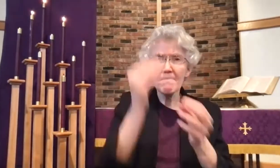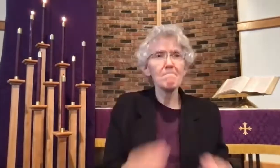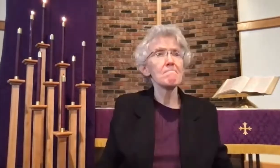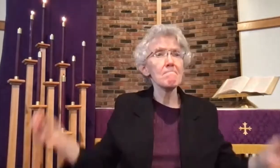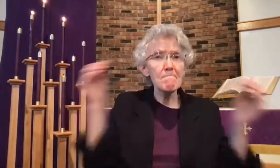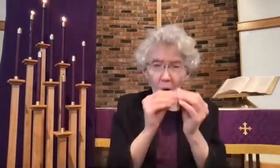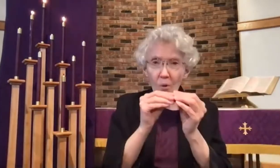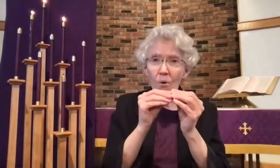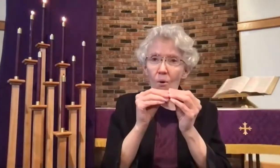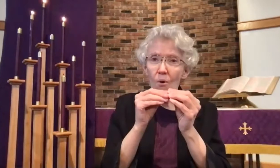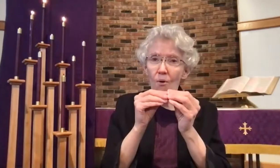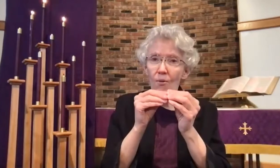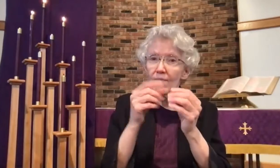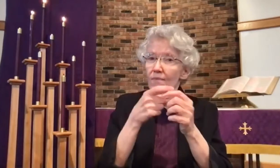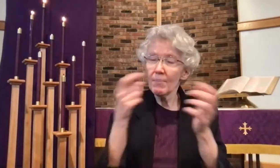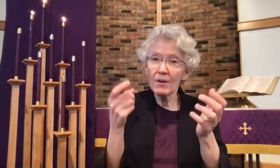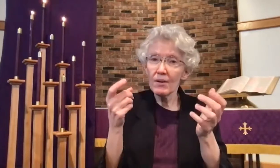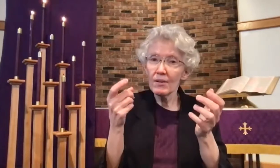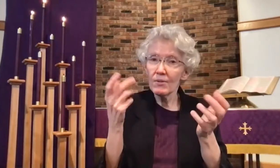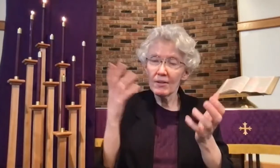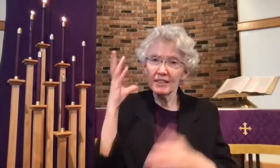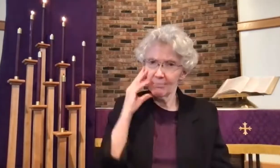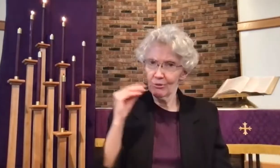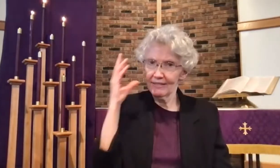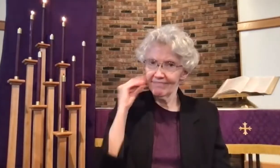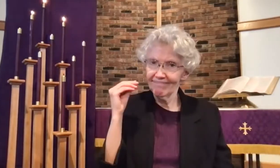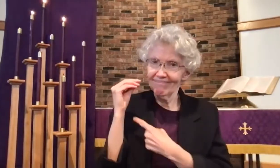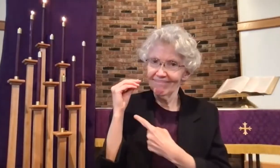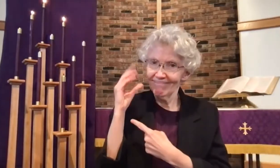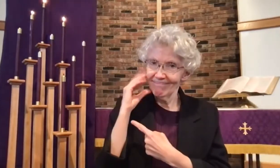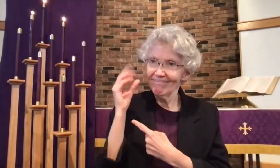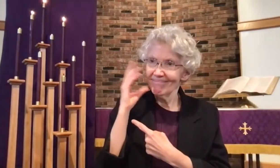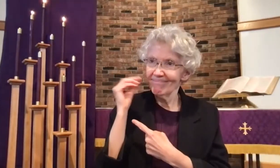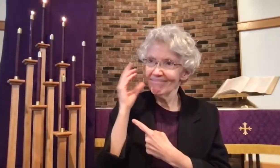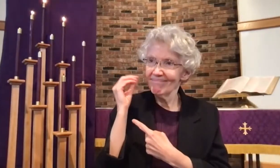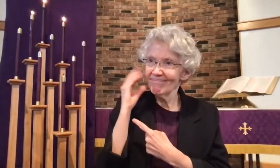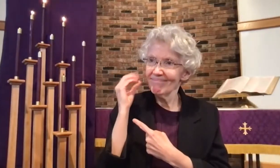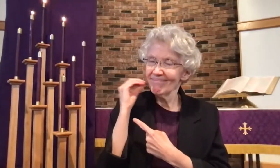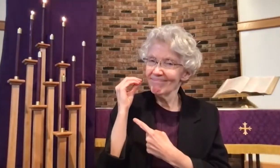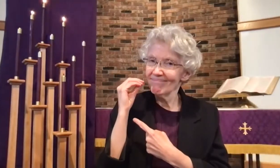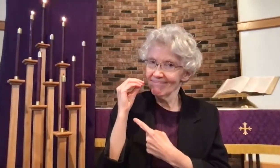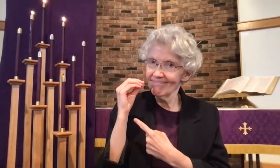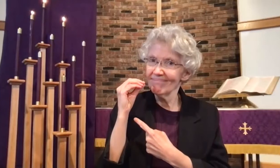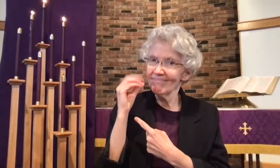that many people learn more through experience,